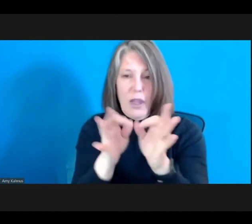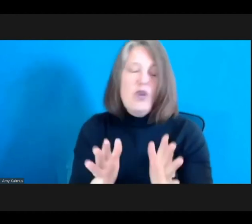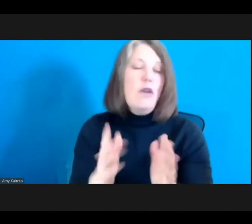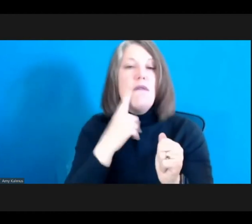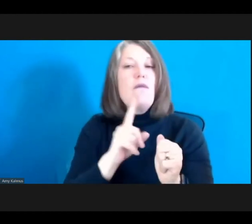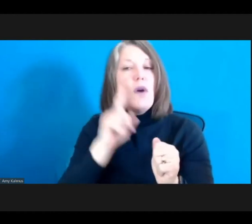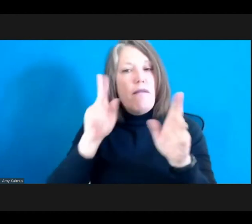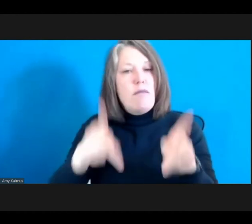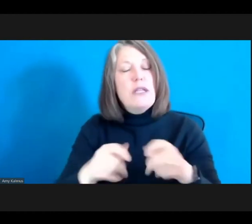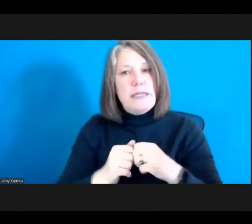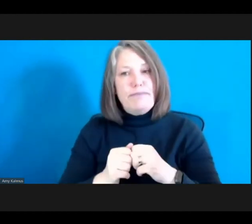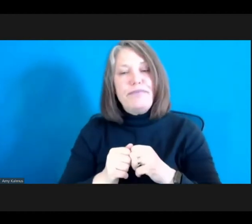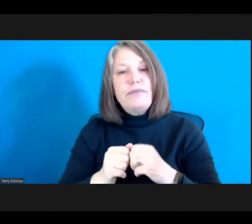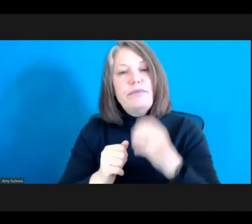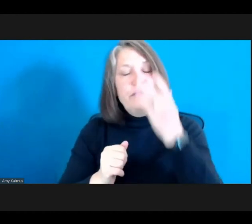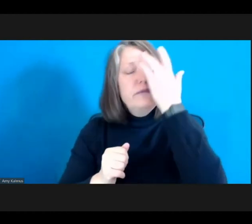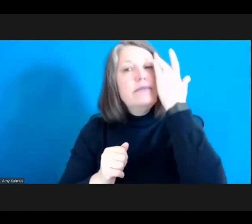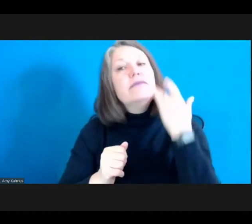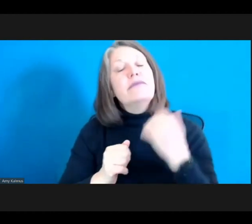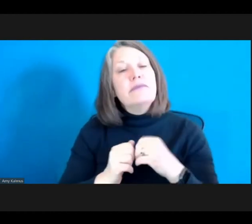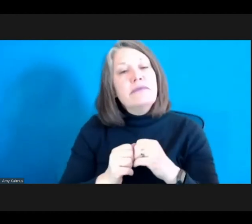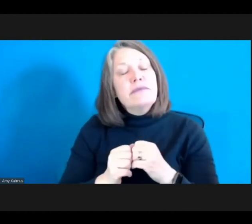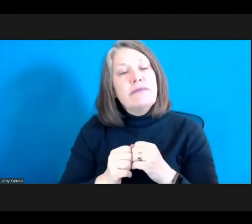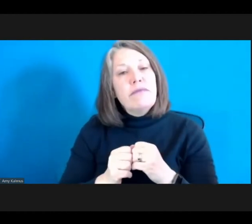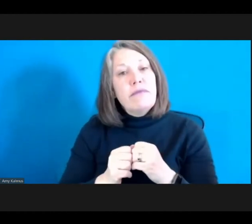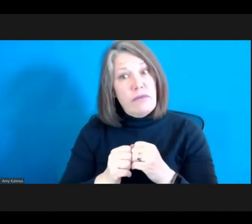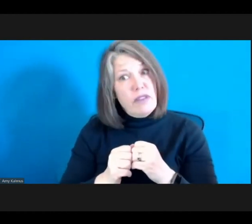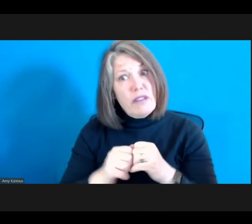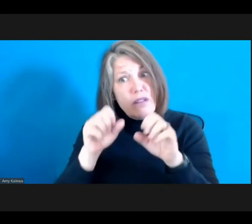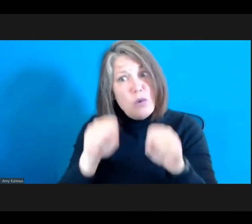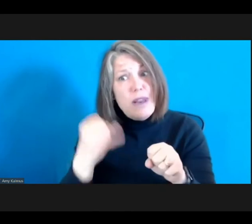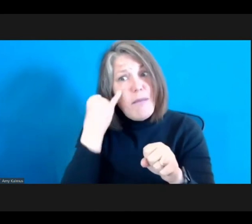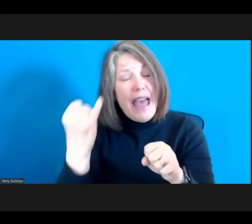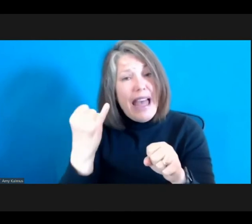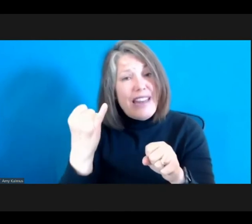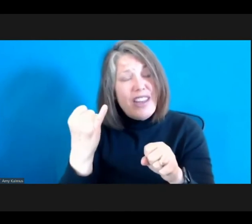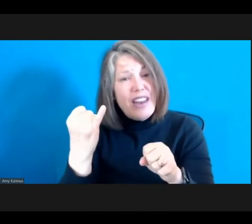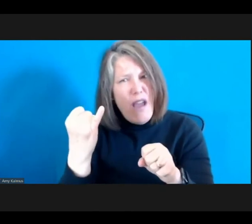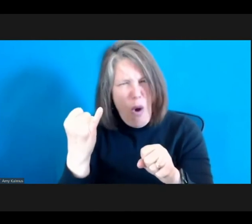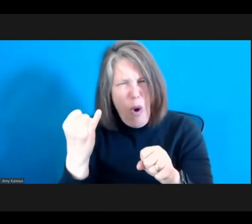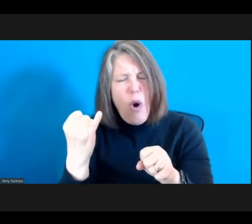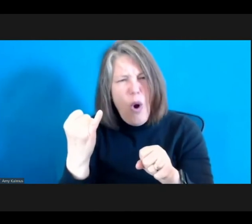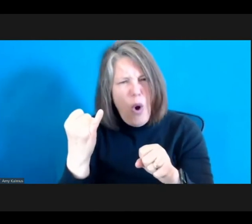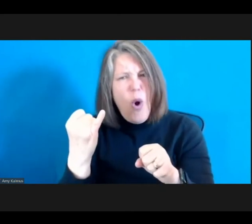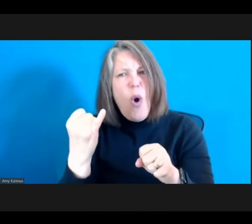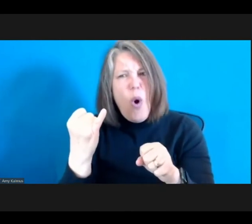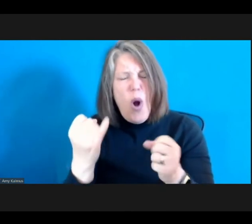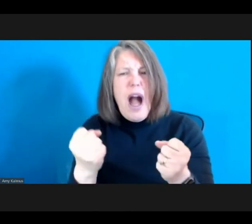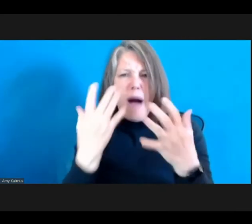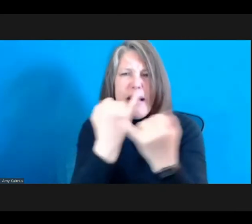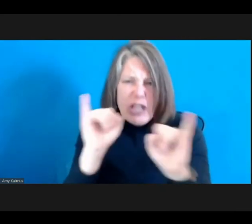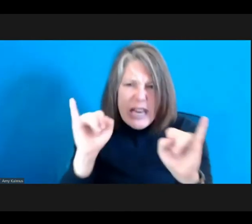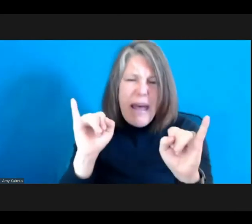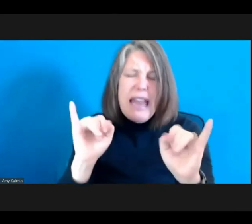deaf person. As one can imagine, this greatly limited the degree of independent